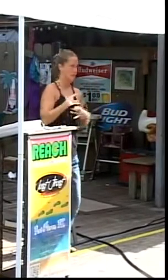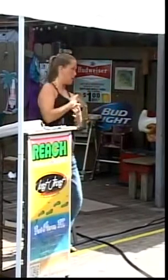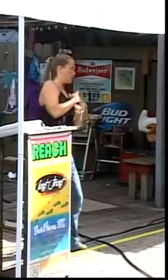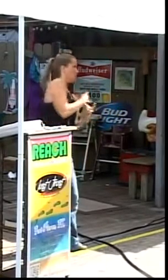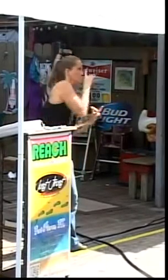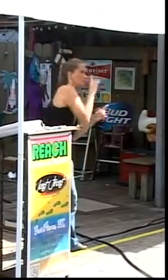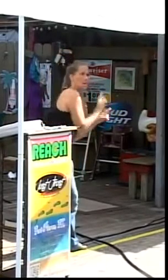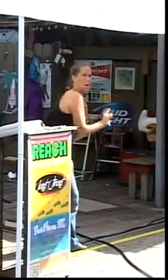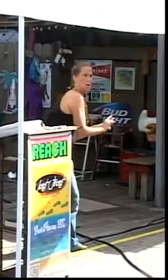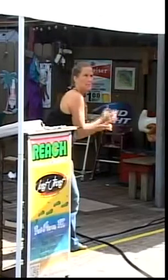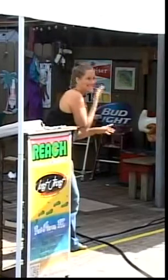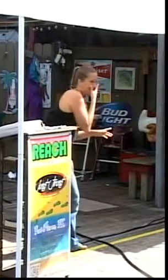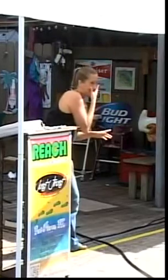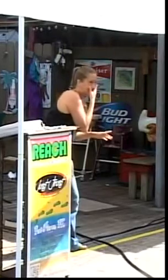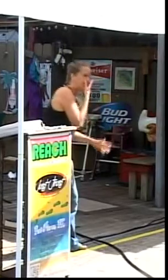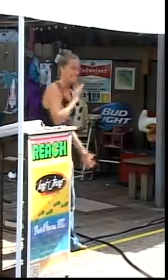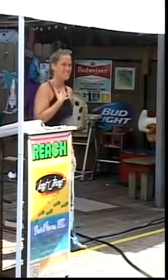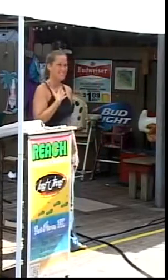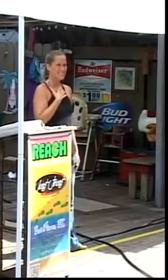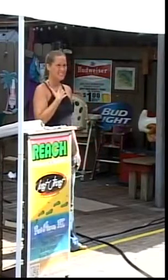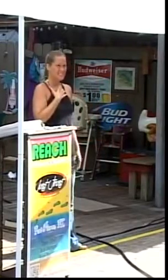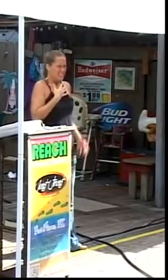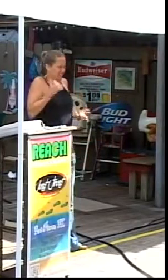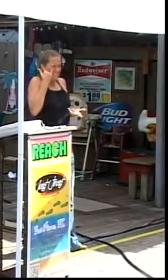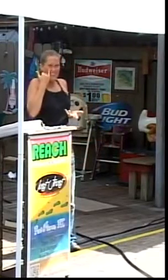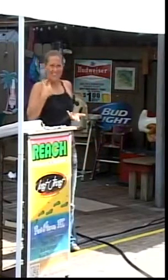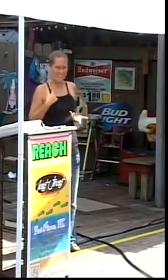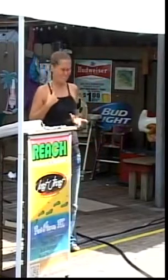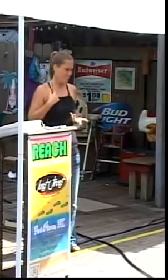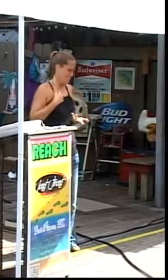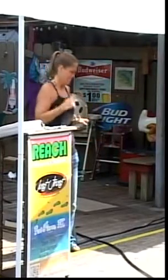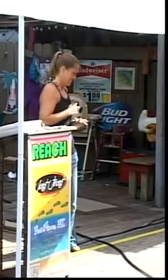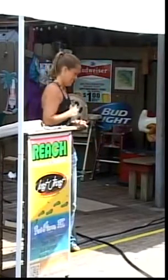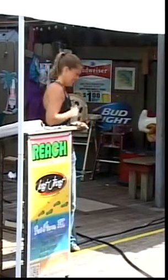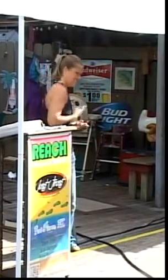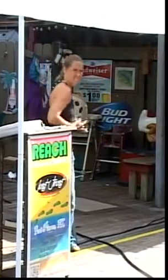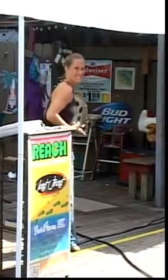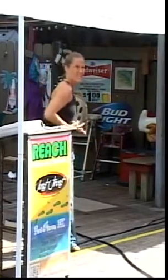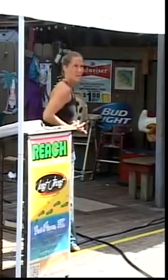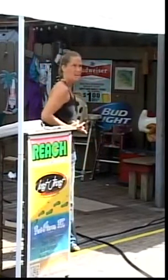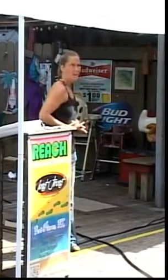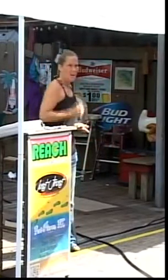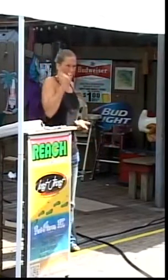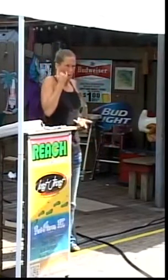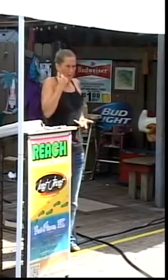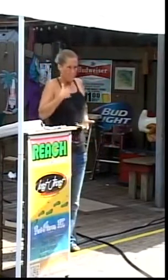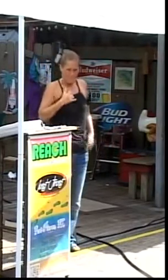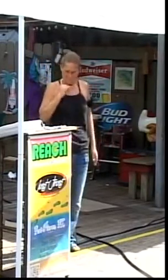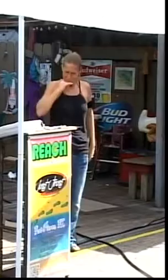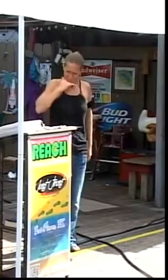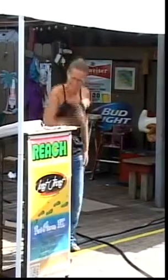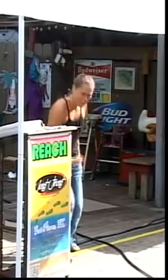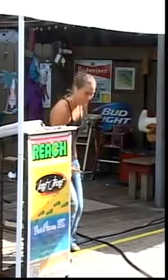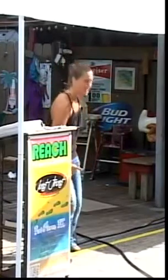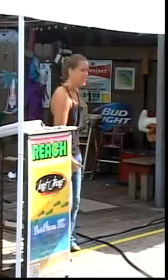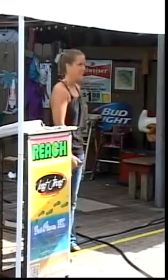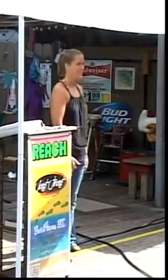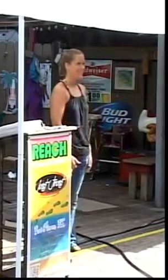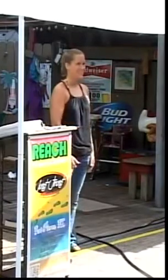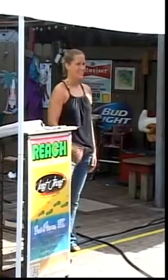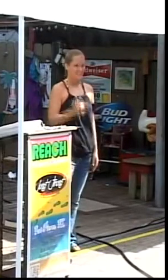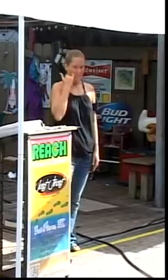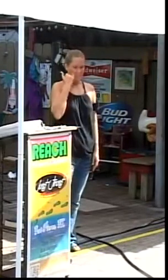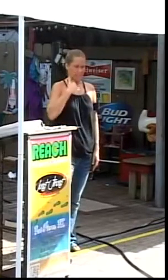is calling. What if I stumble and what if I fall? What if I lose my